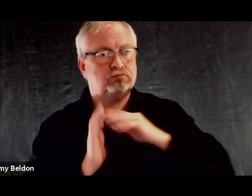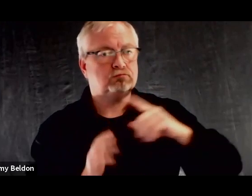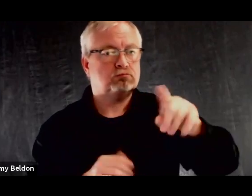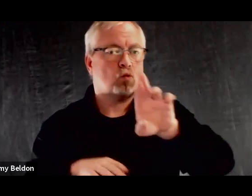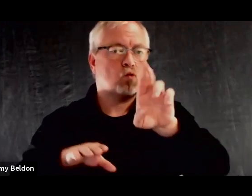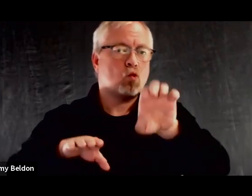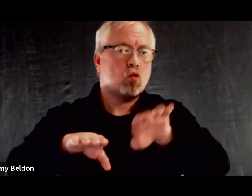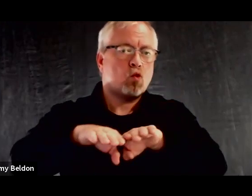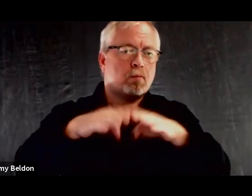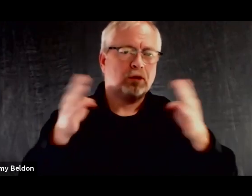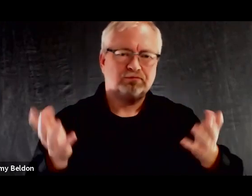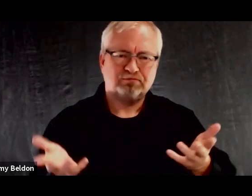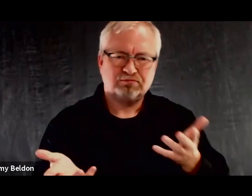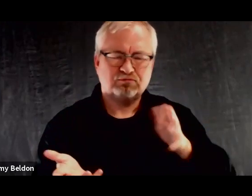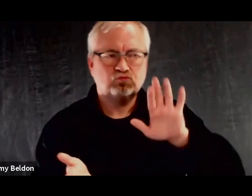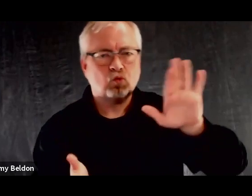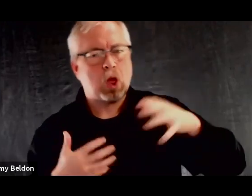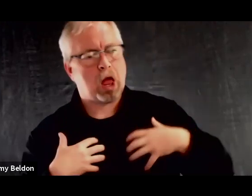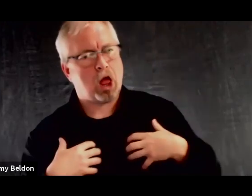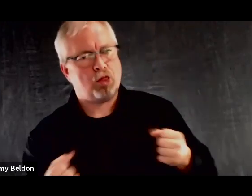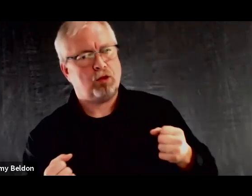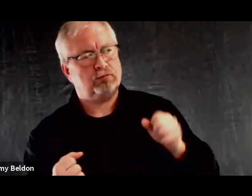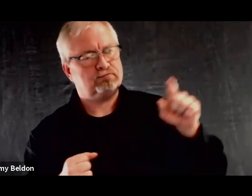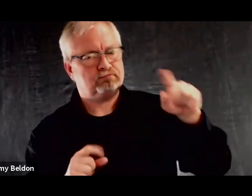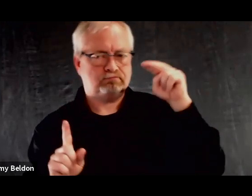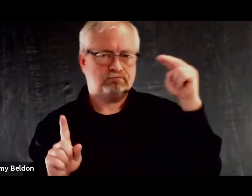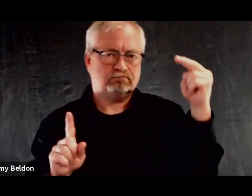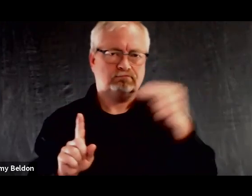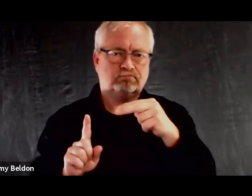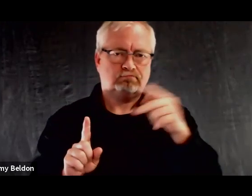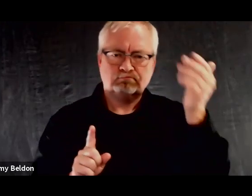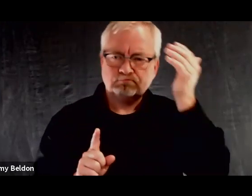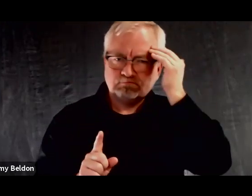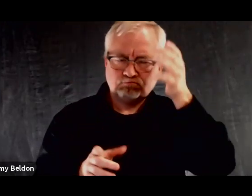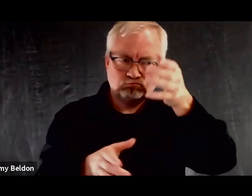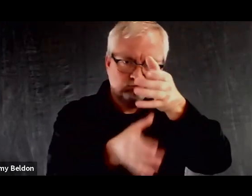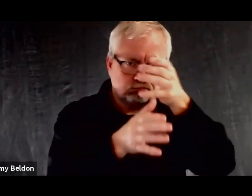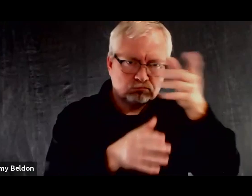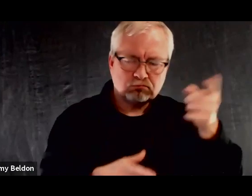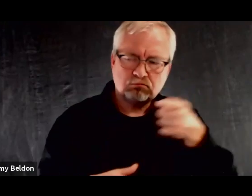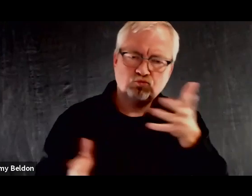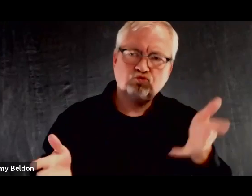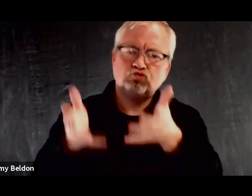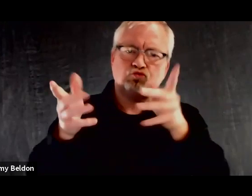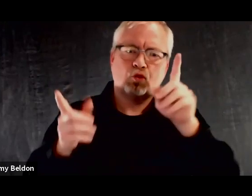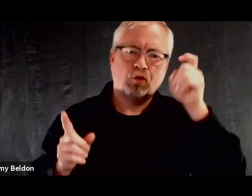those protesters who are urging the governor to quickly reopen the state?